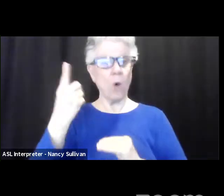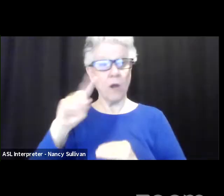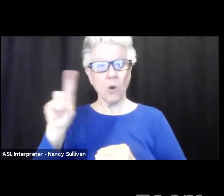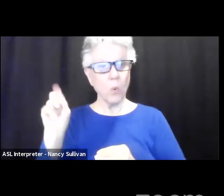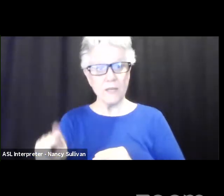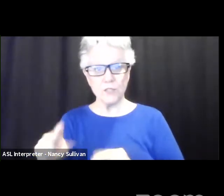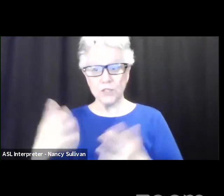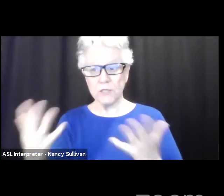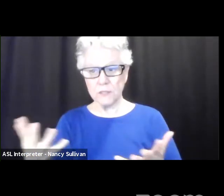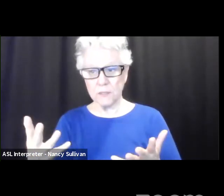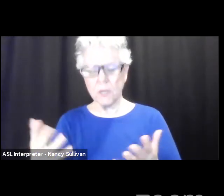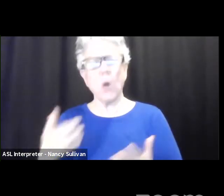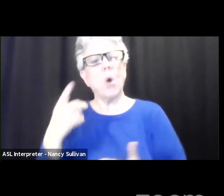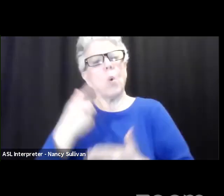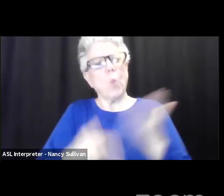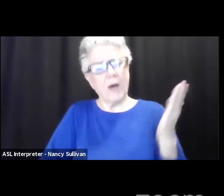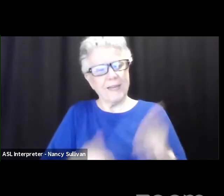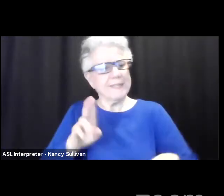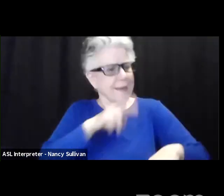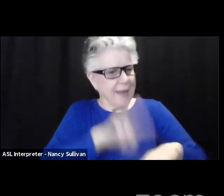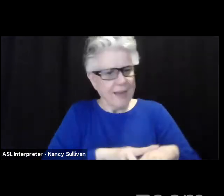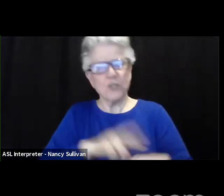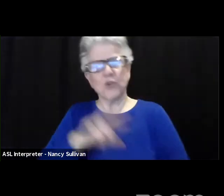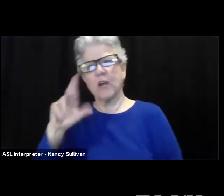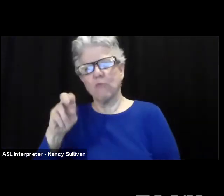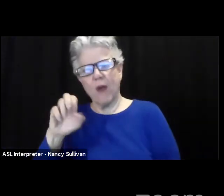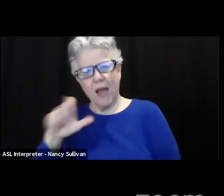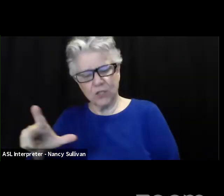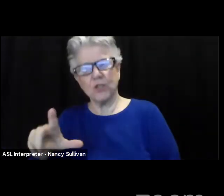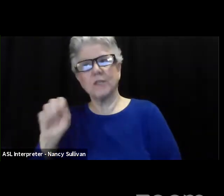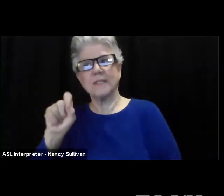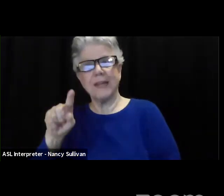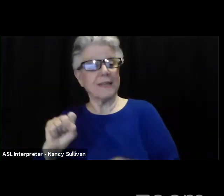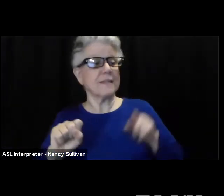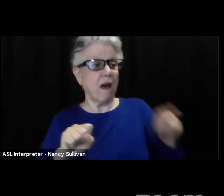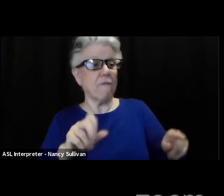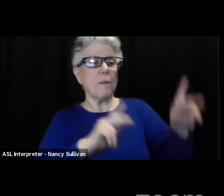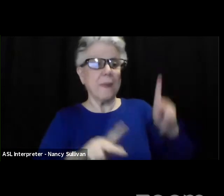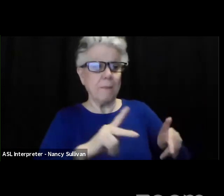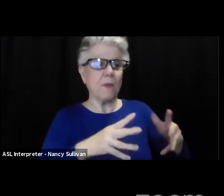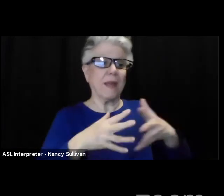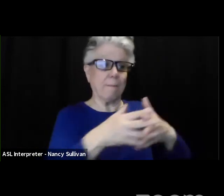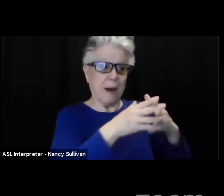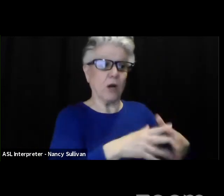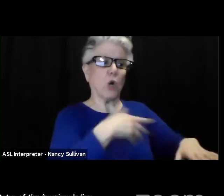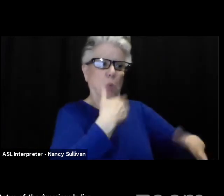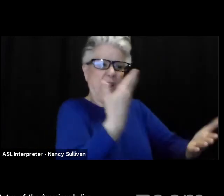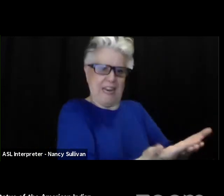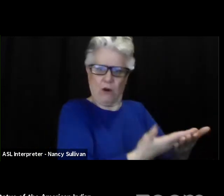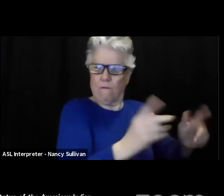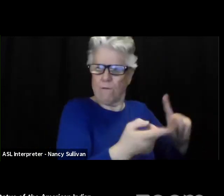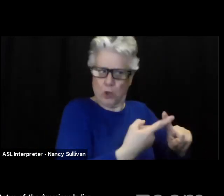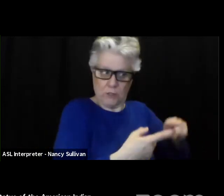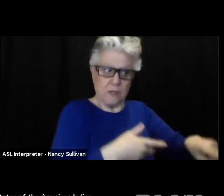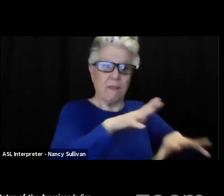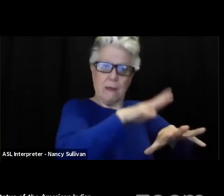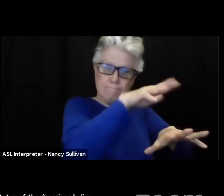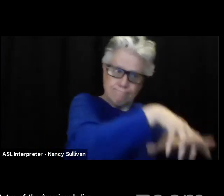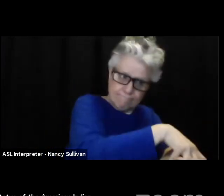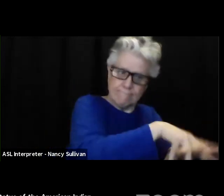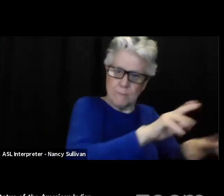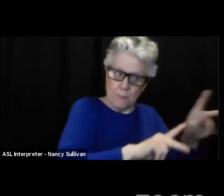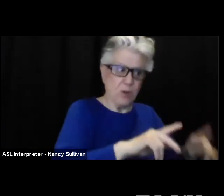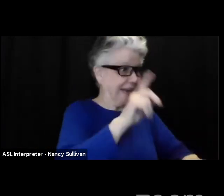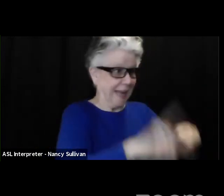this: what is the nature and rational status of the Amerindian peoples? If the Amerindians lack the use of